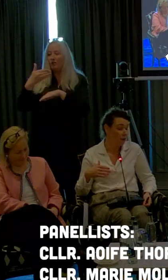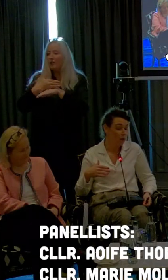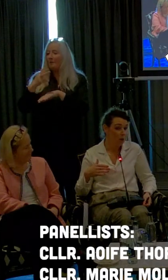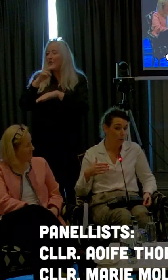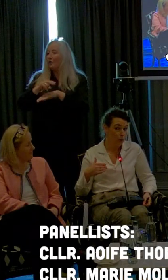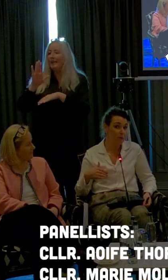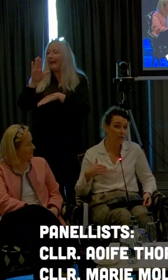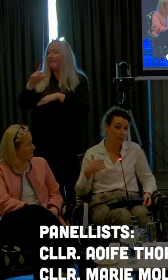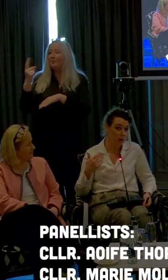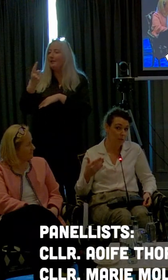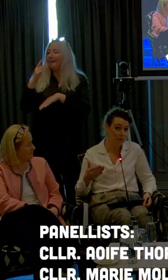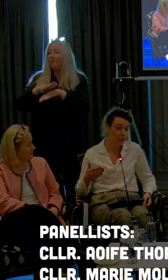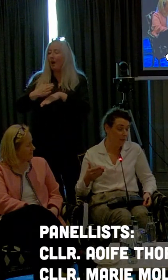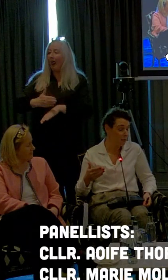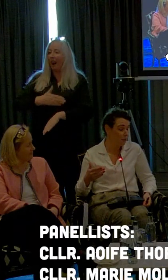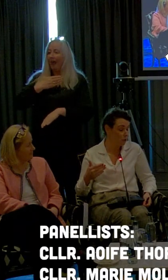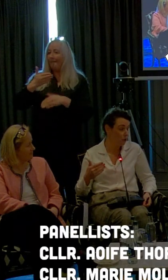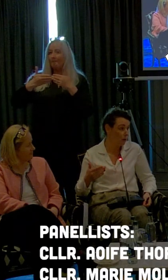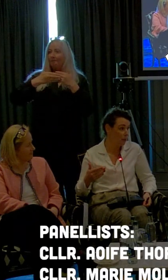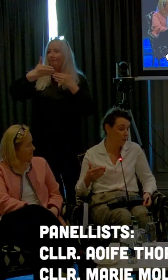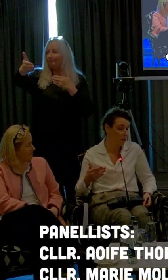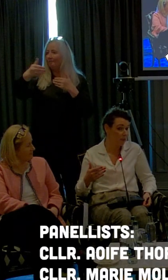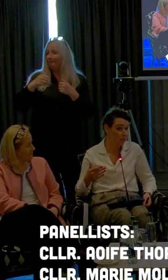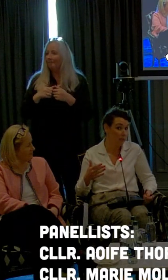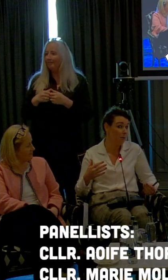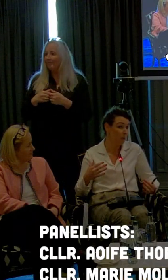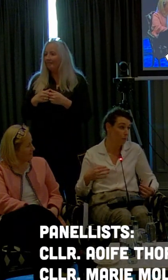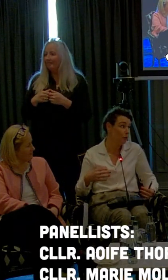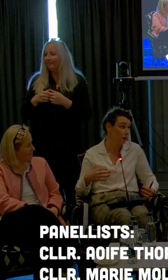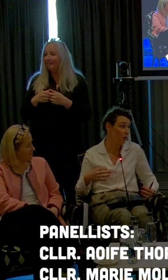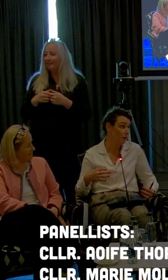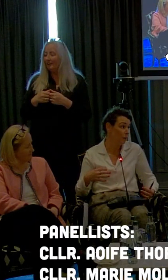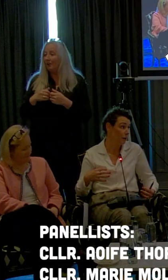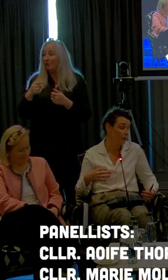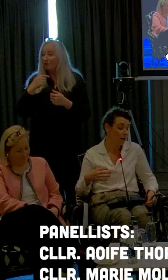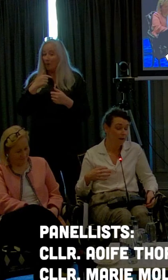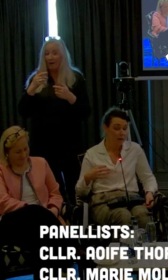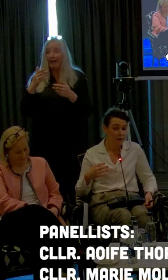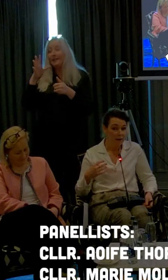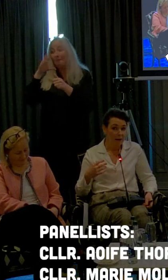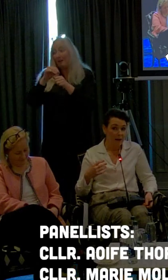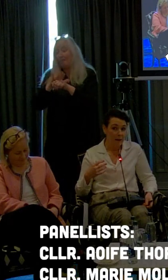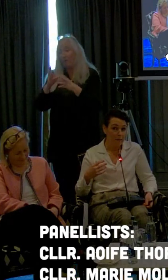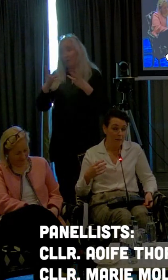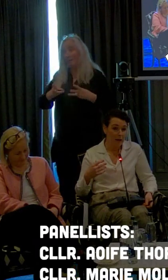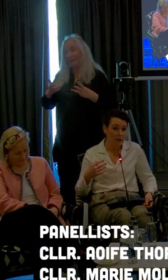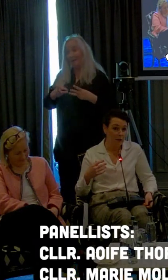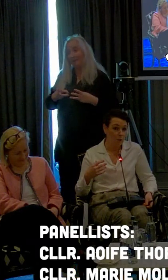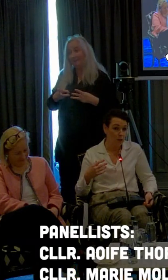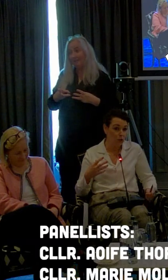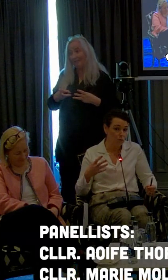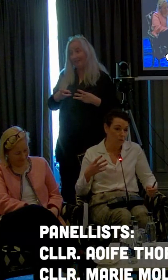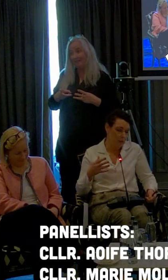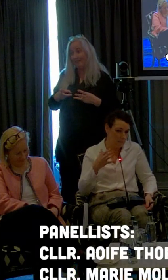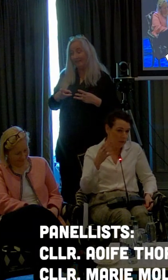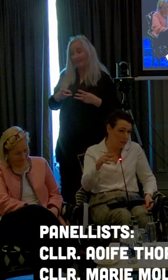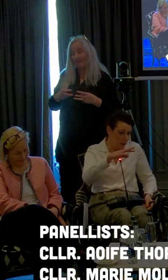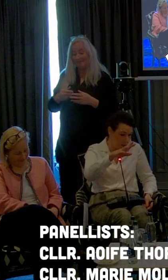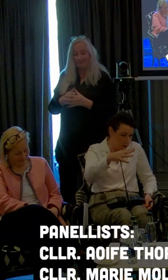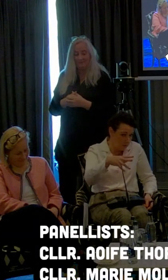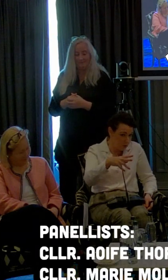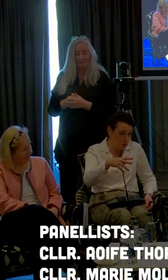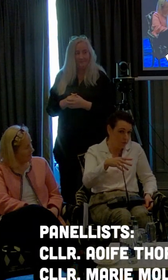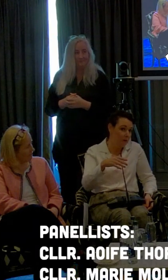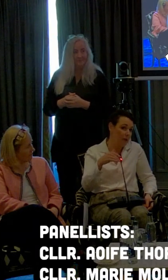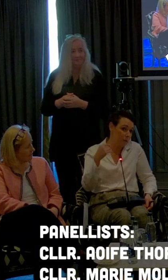that's prohibiting people making the decision and coming into politics, and maybe particularly women. And that we, I think